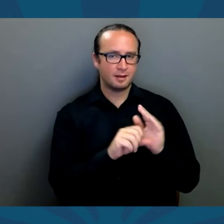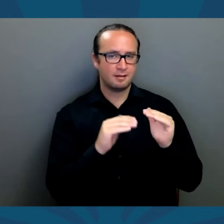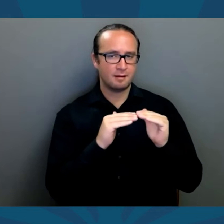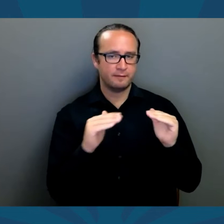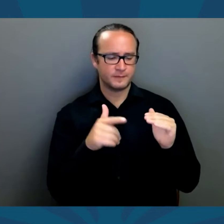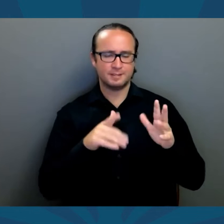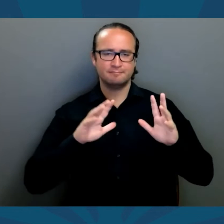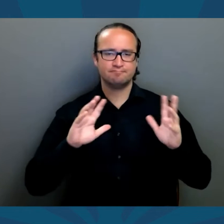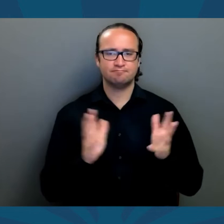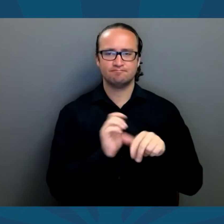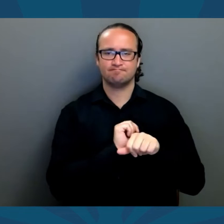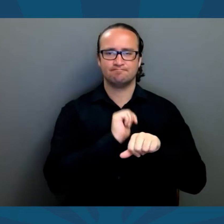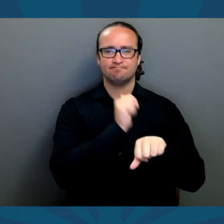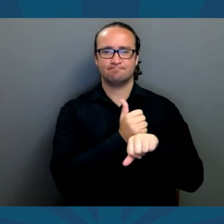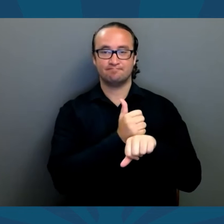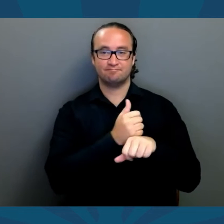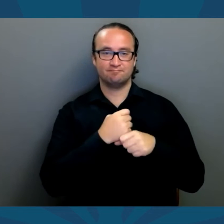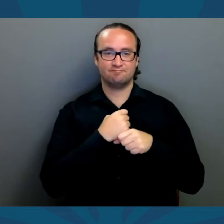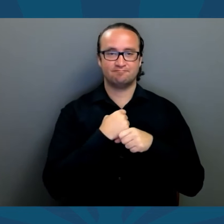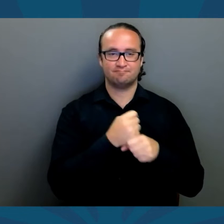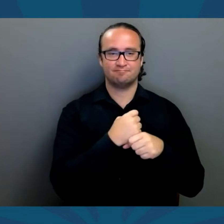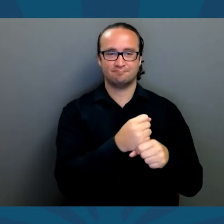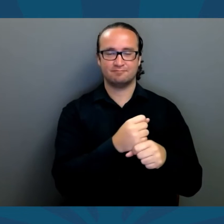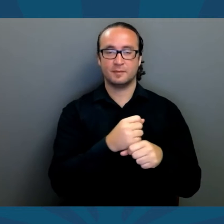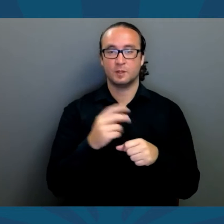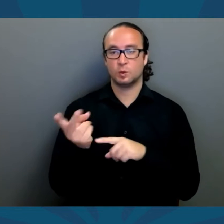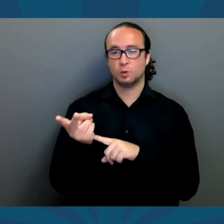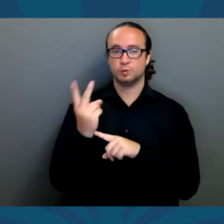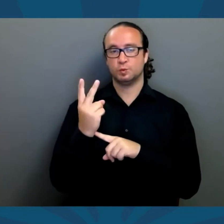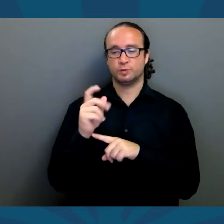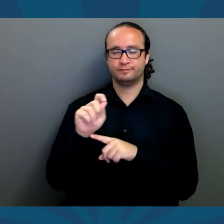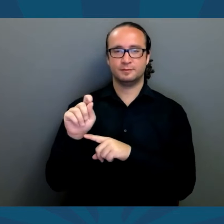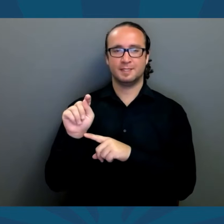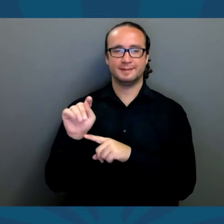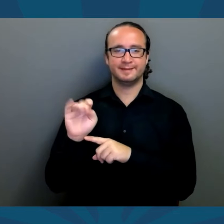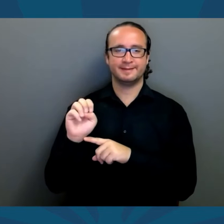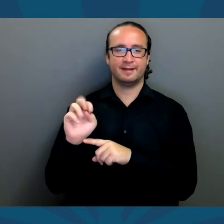level have created a two-tier educational system.